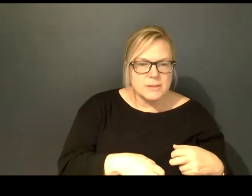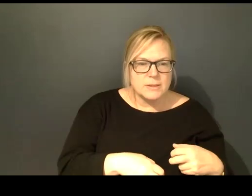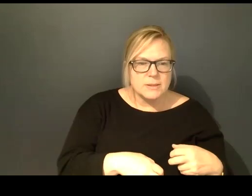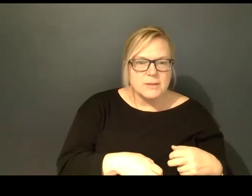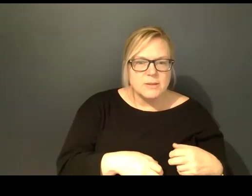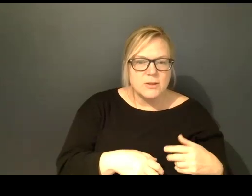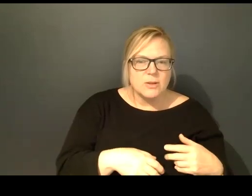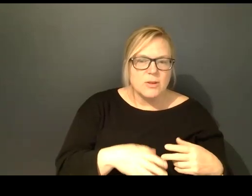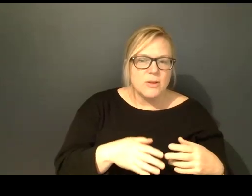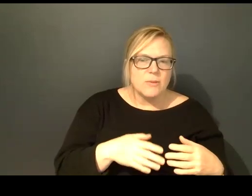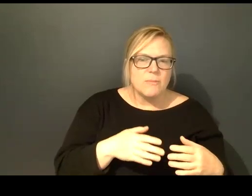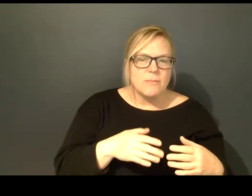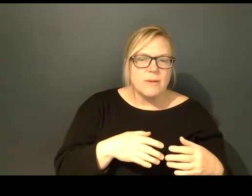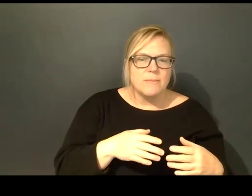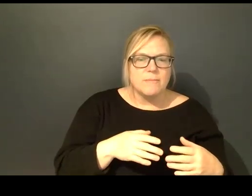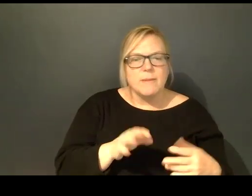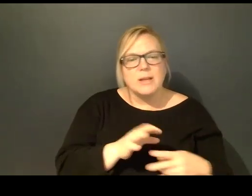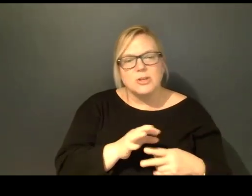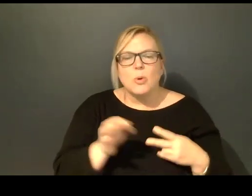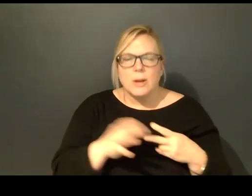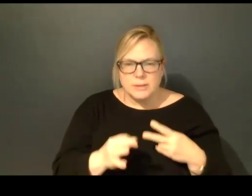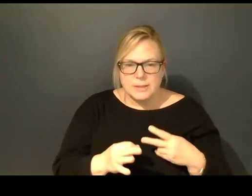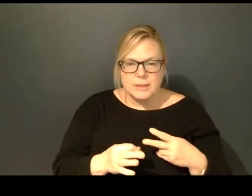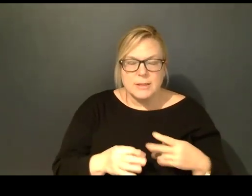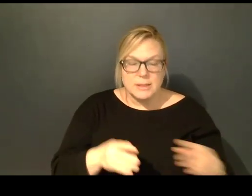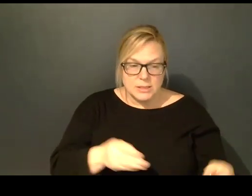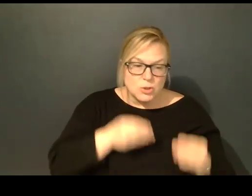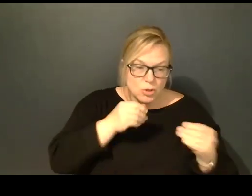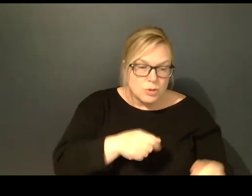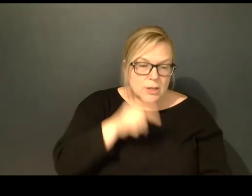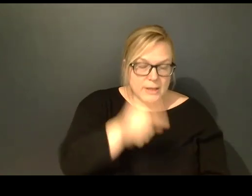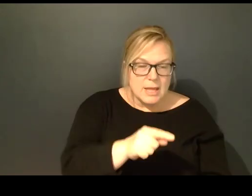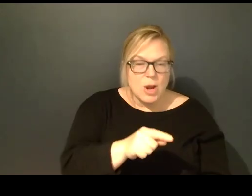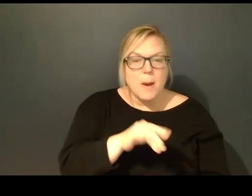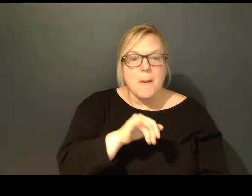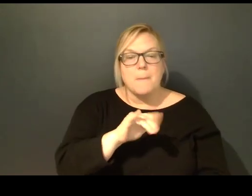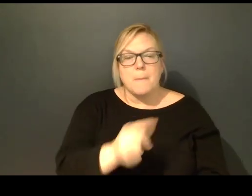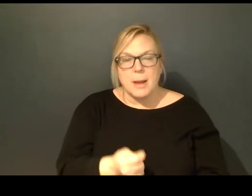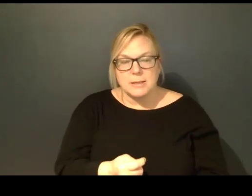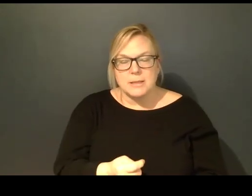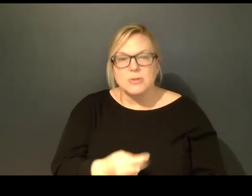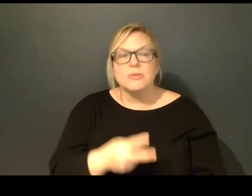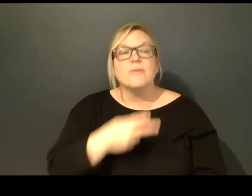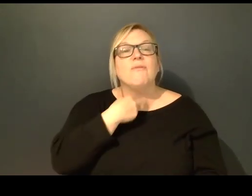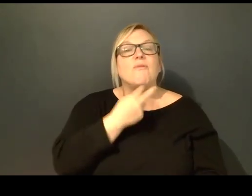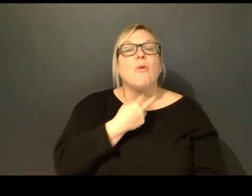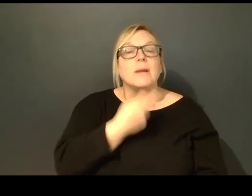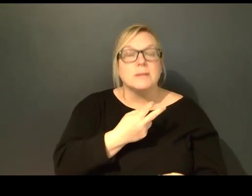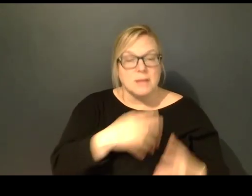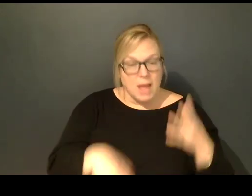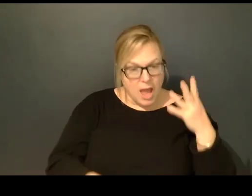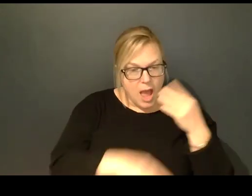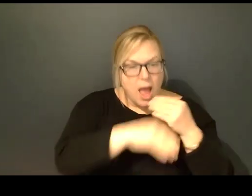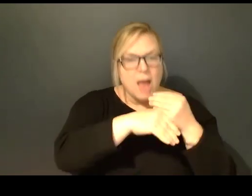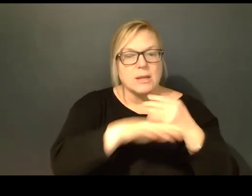the solutions aren't there. Like your intercom systems, we've talked about this before. Mhm. There are current voice packages that can be Mhm. installed,